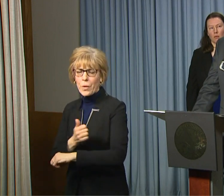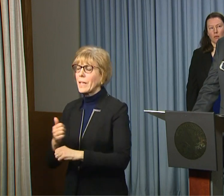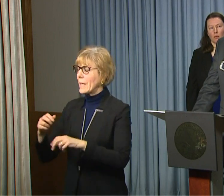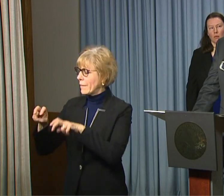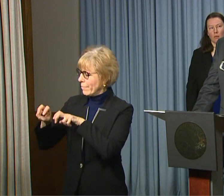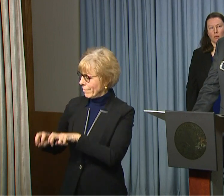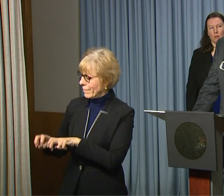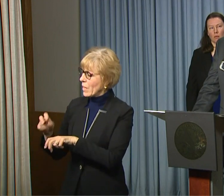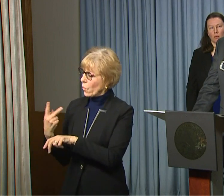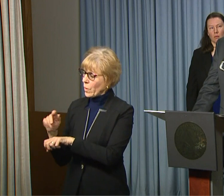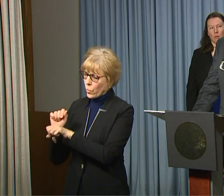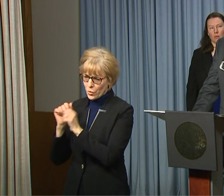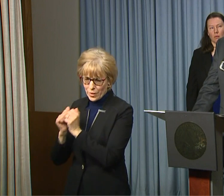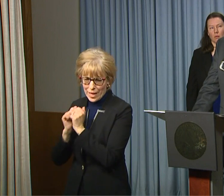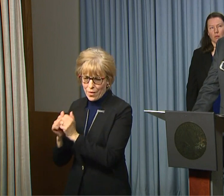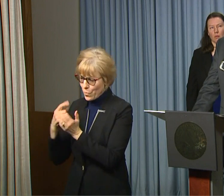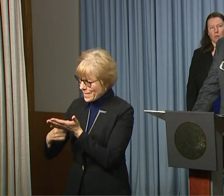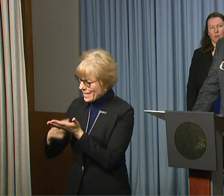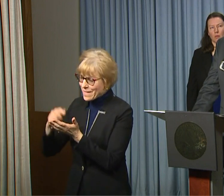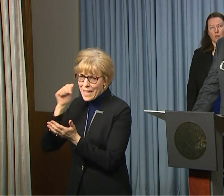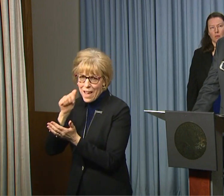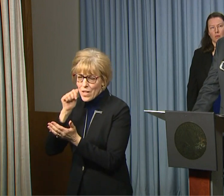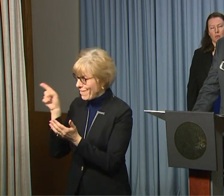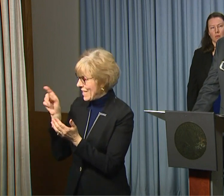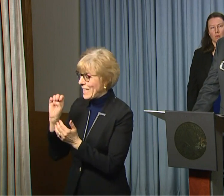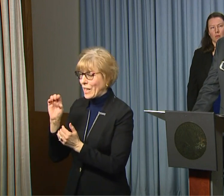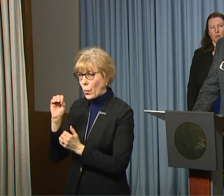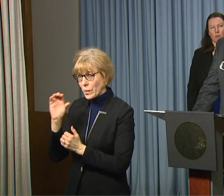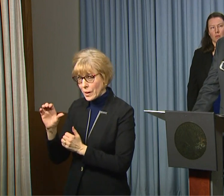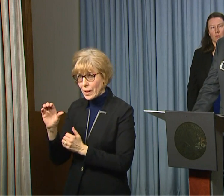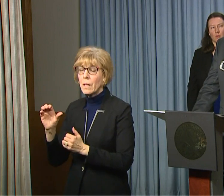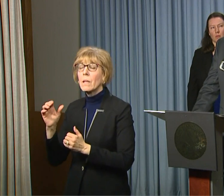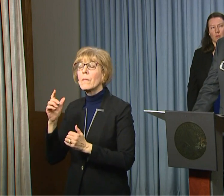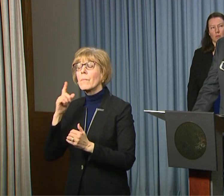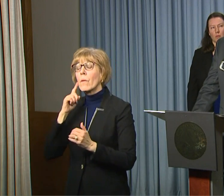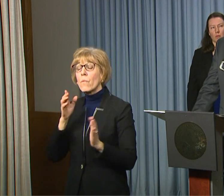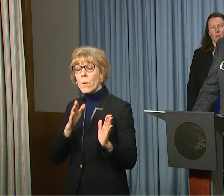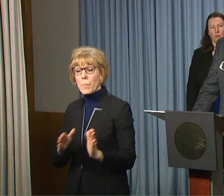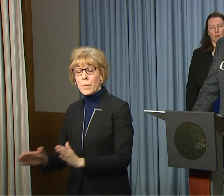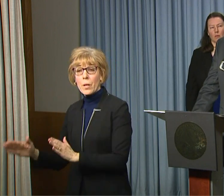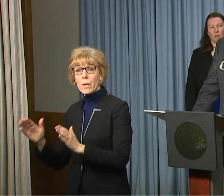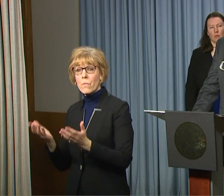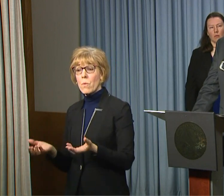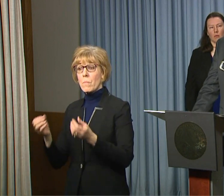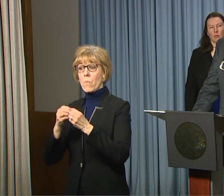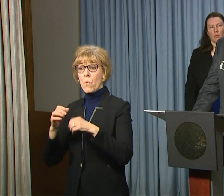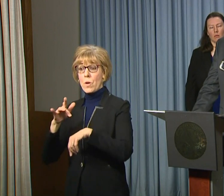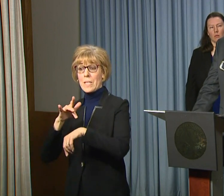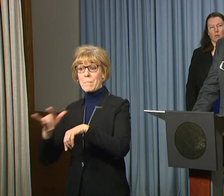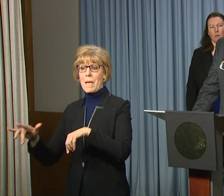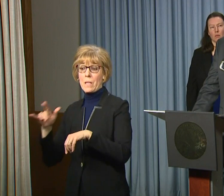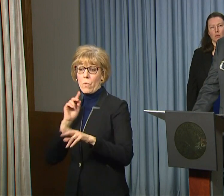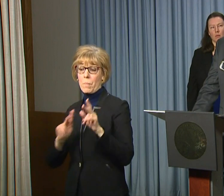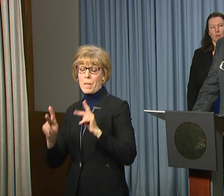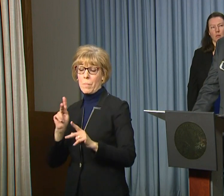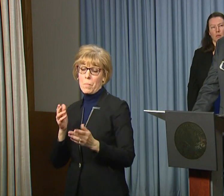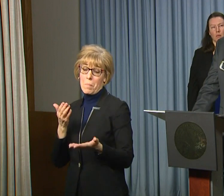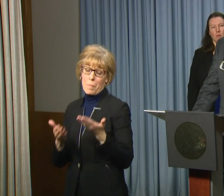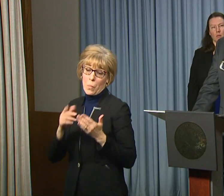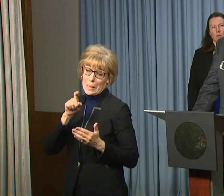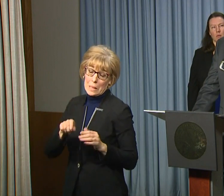EOC. We talk about all of those things. In terms of preparing for additional space for those who may not need it in a hospital